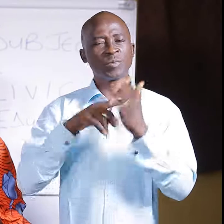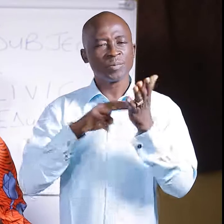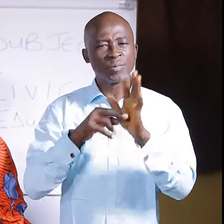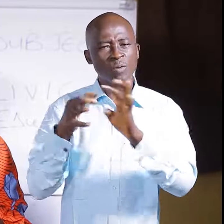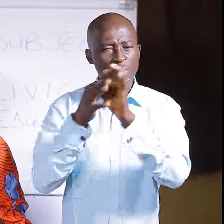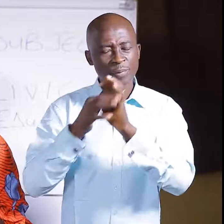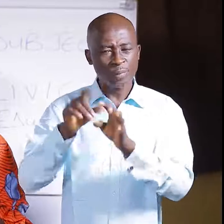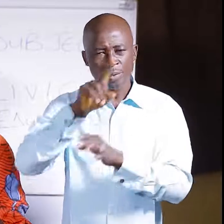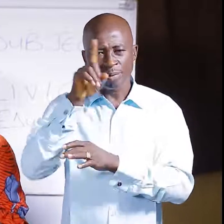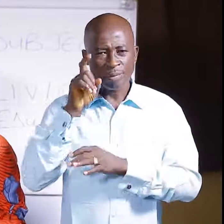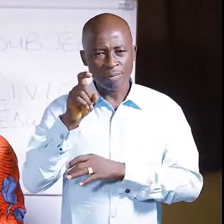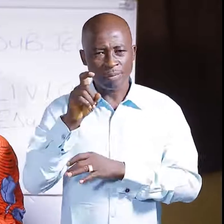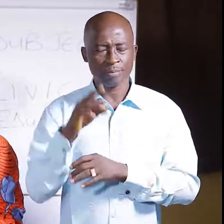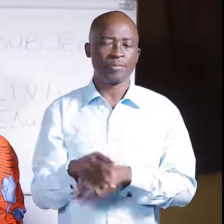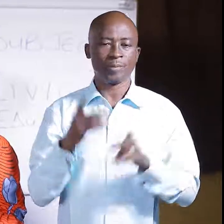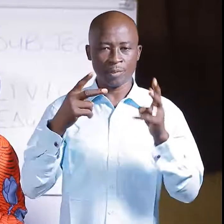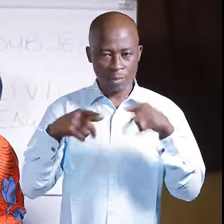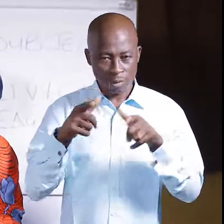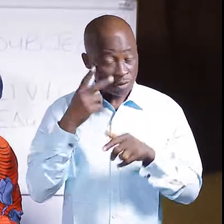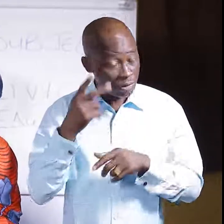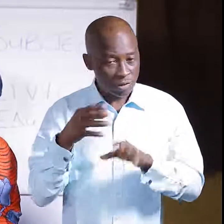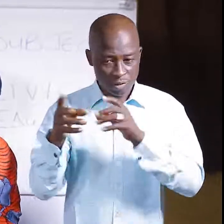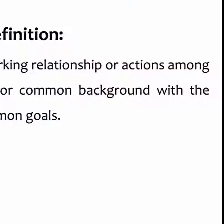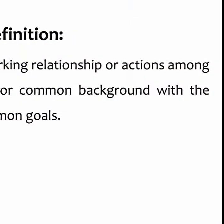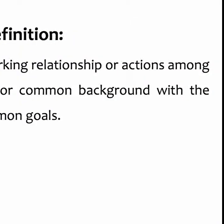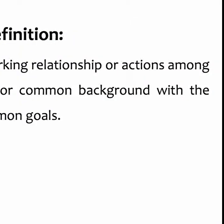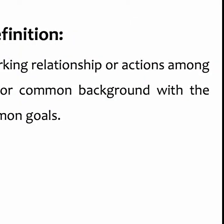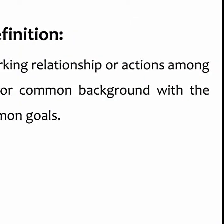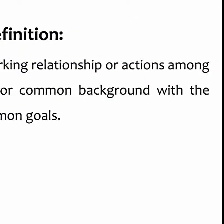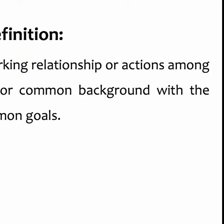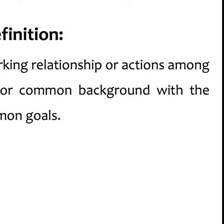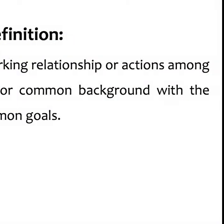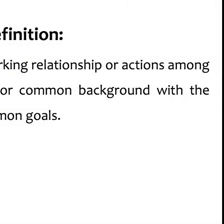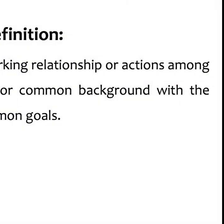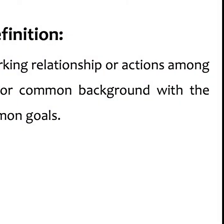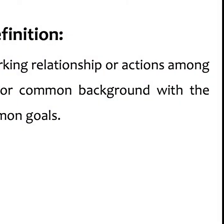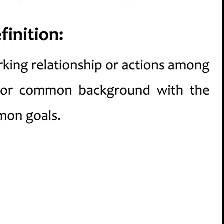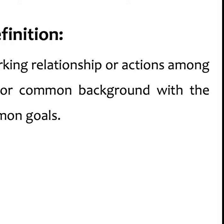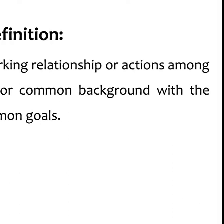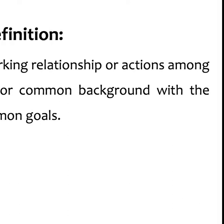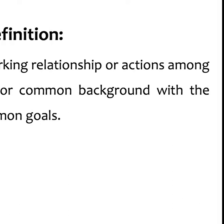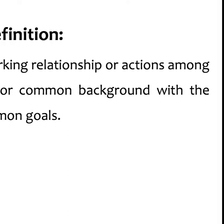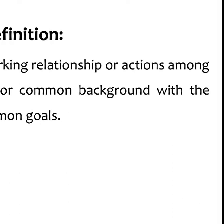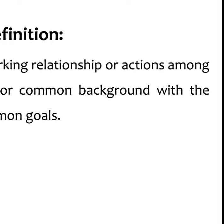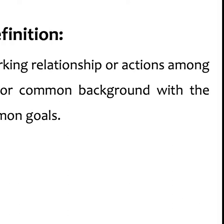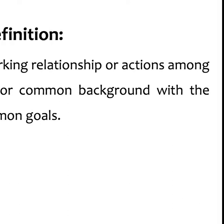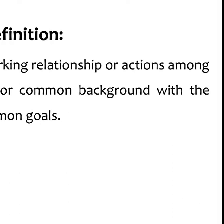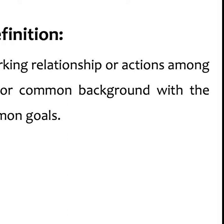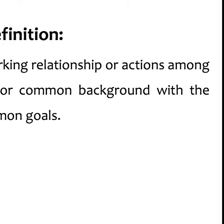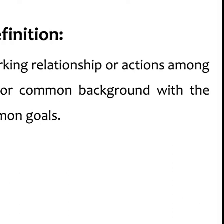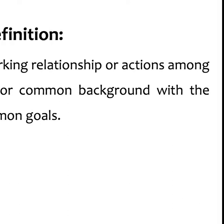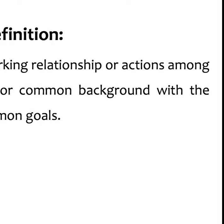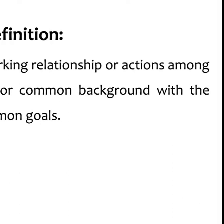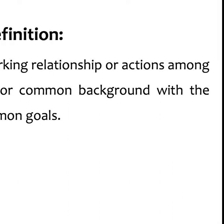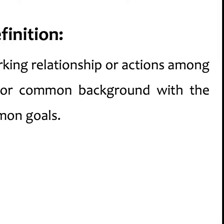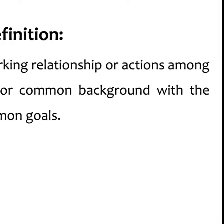mean by cooperation? Let's look at the definition. This is the harmonious working relationship or